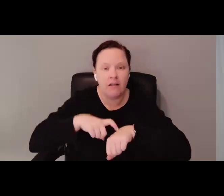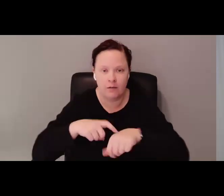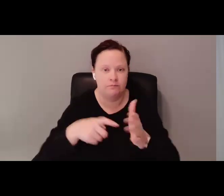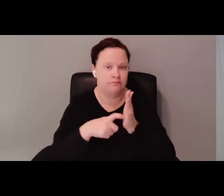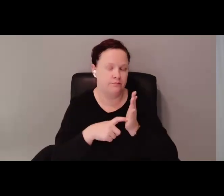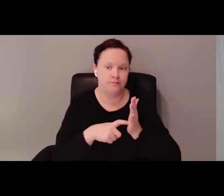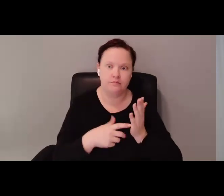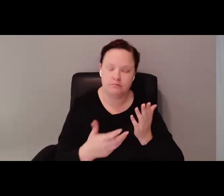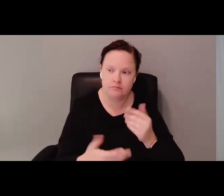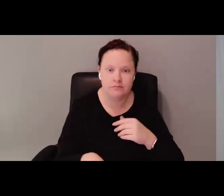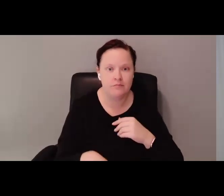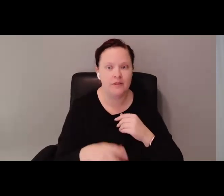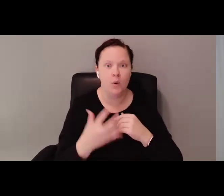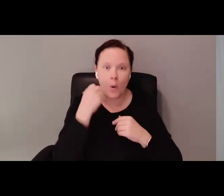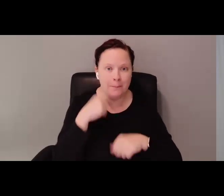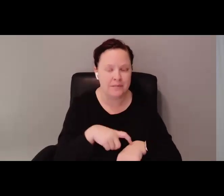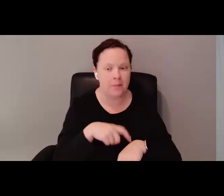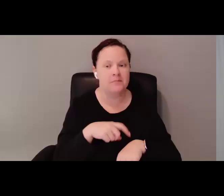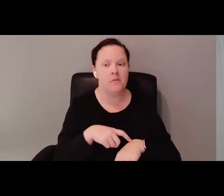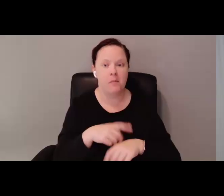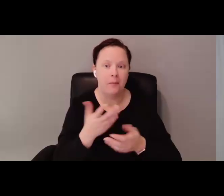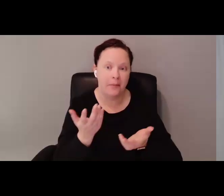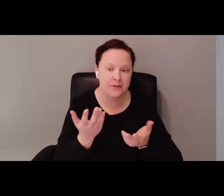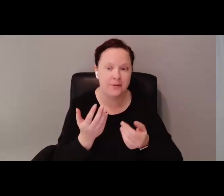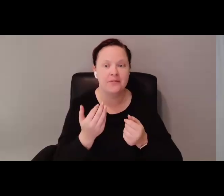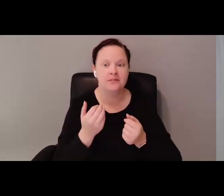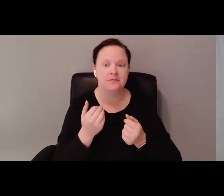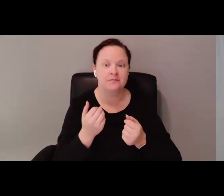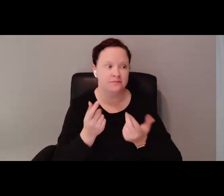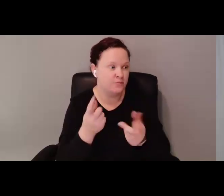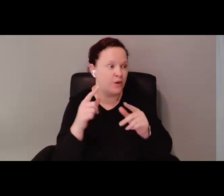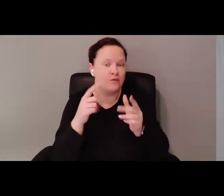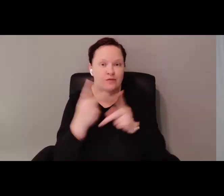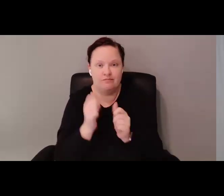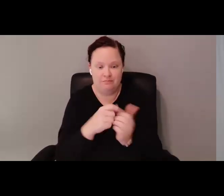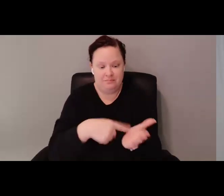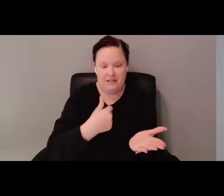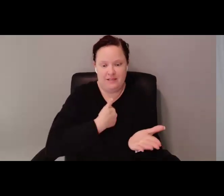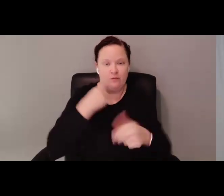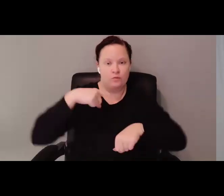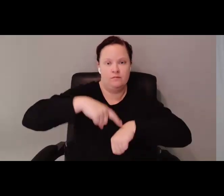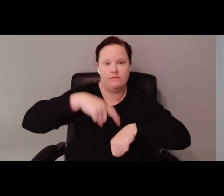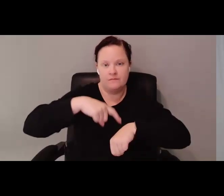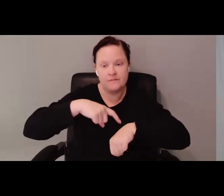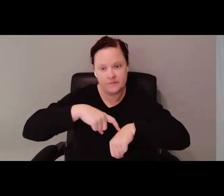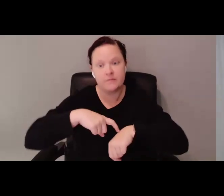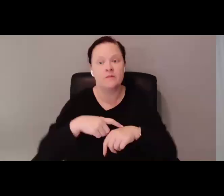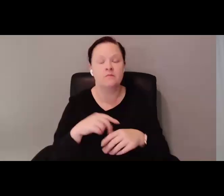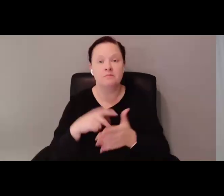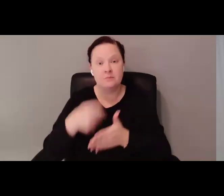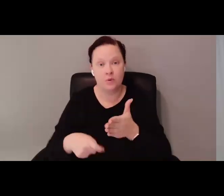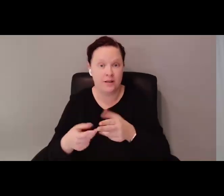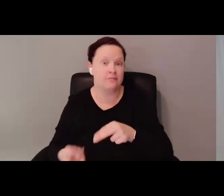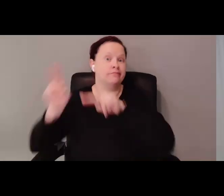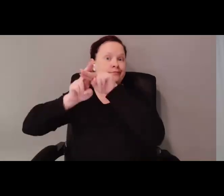needed, they have to actually pay themselves for the time, so they need to really increase their